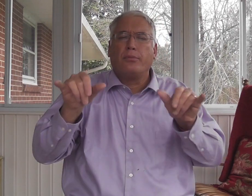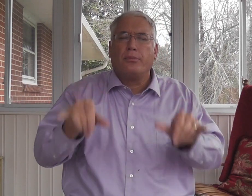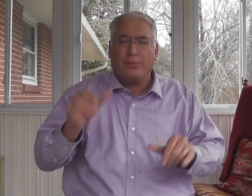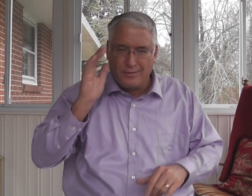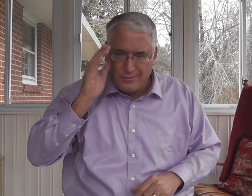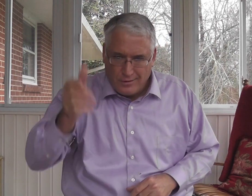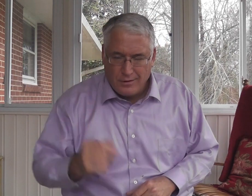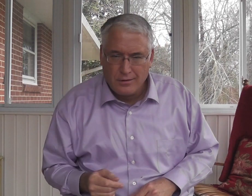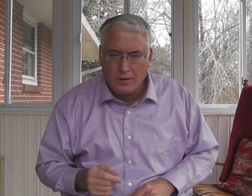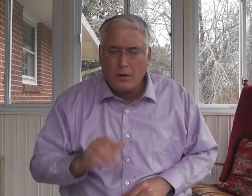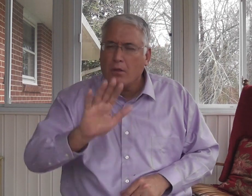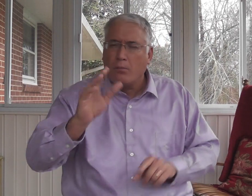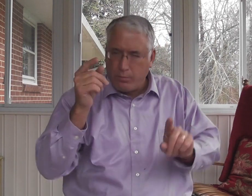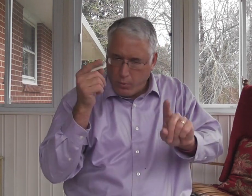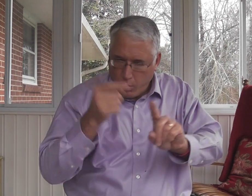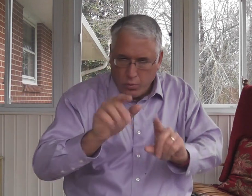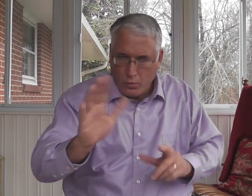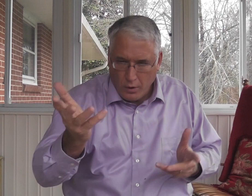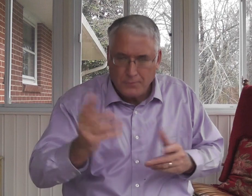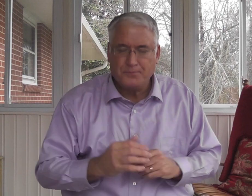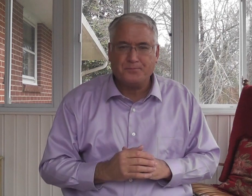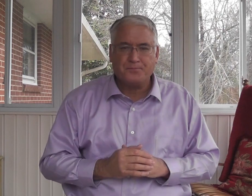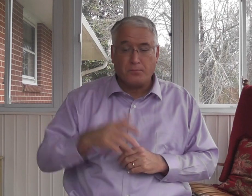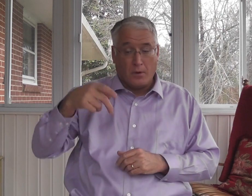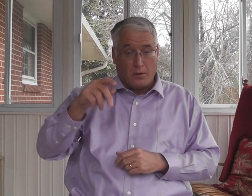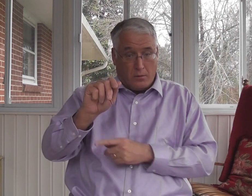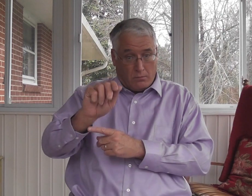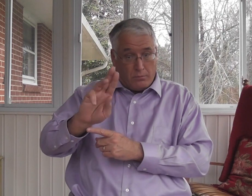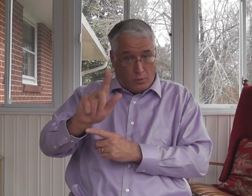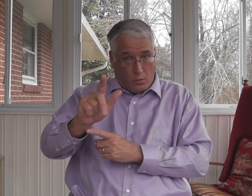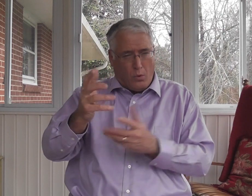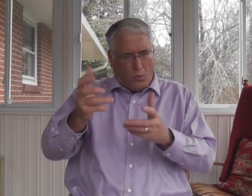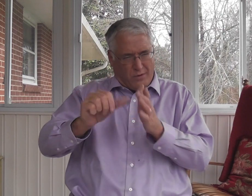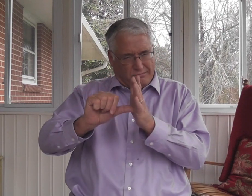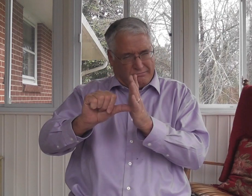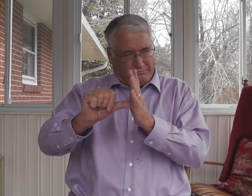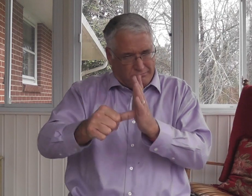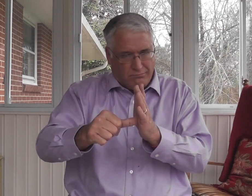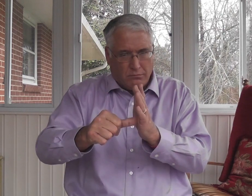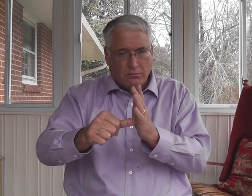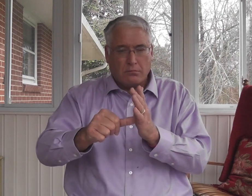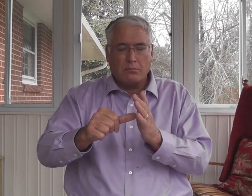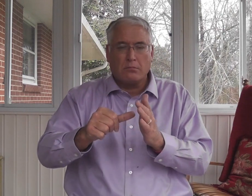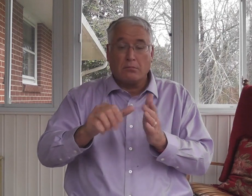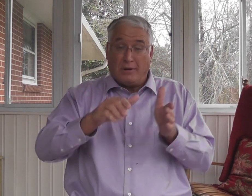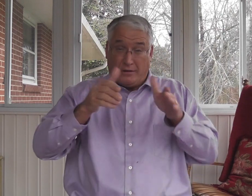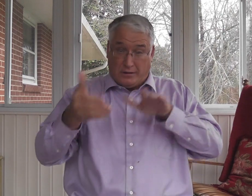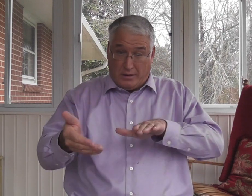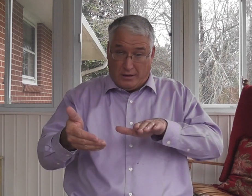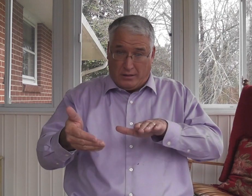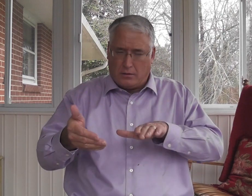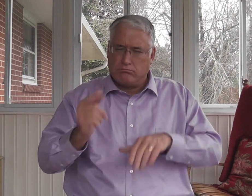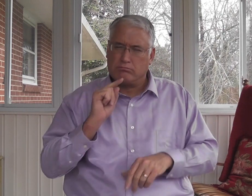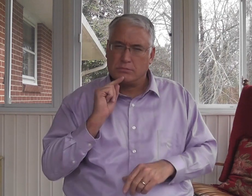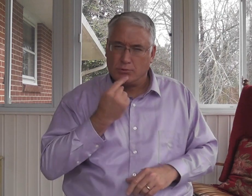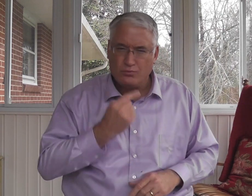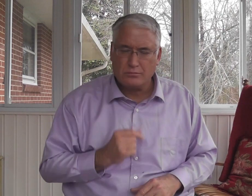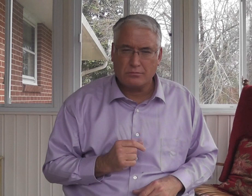grown up, they still would have sinned. The point that Paul is trying to emphasize is that death